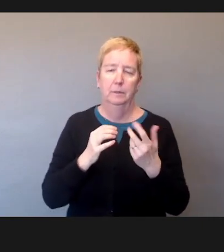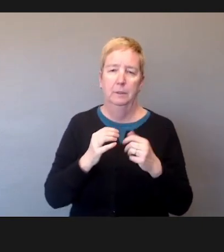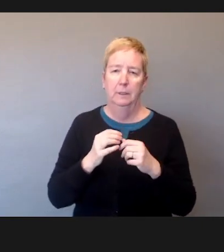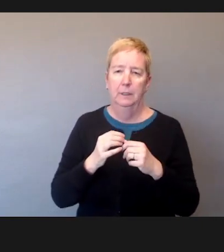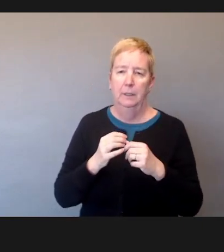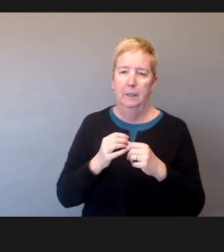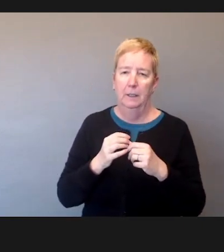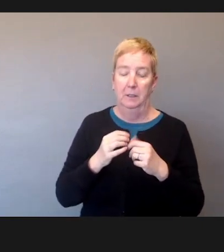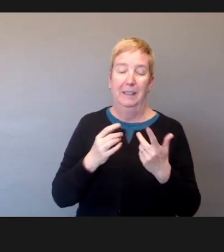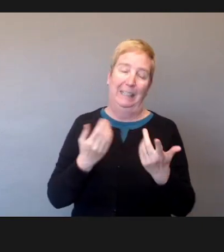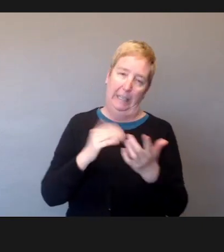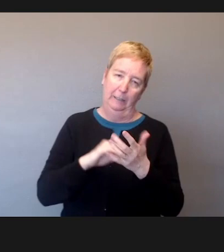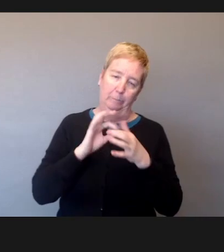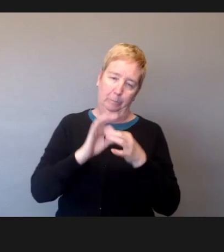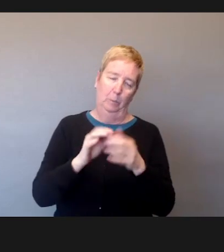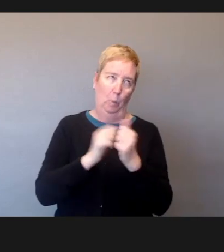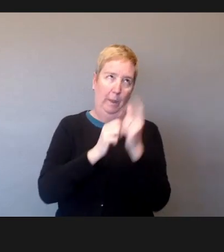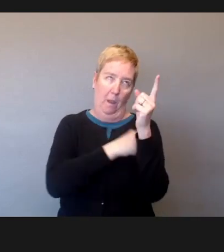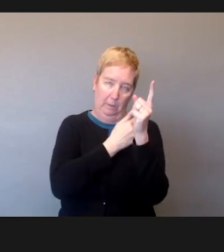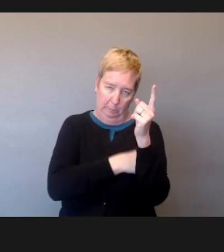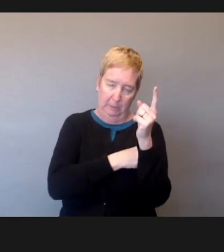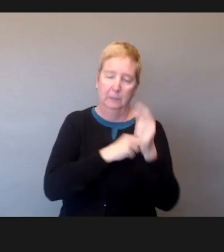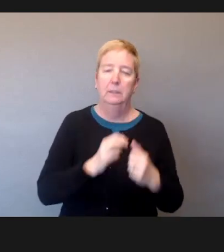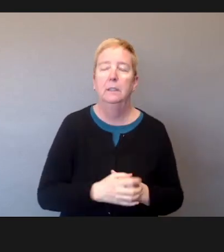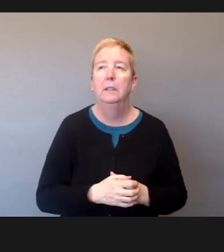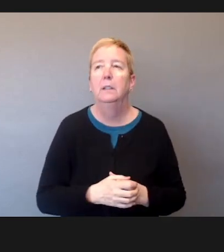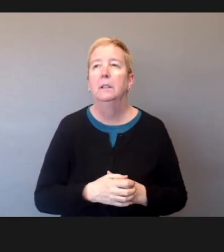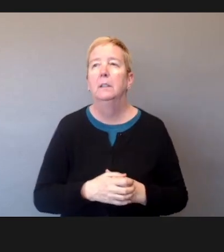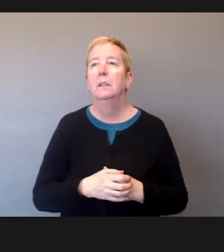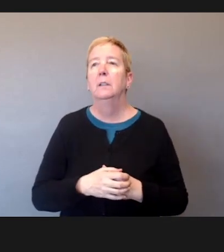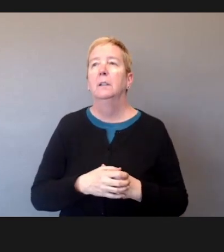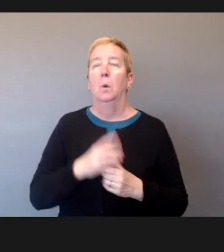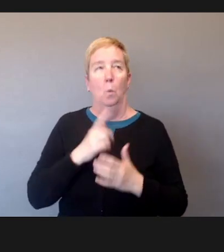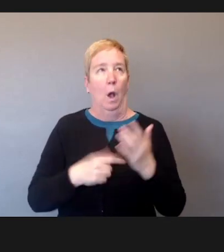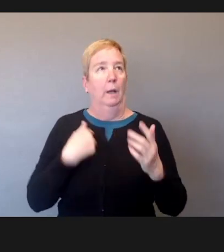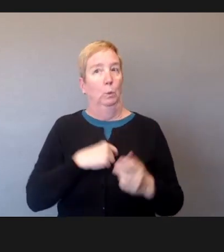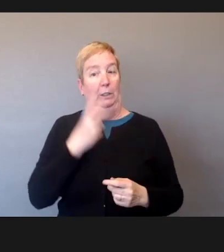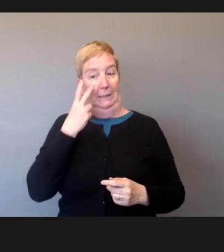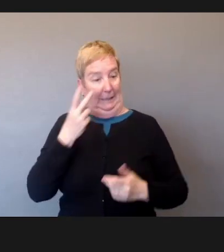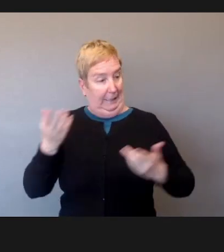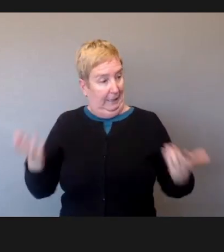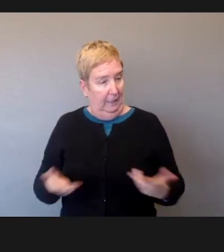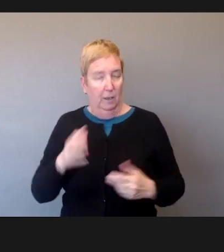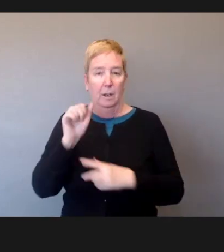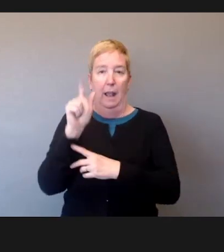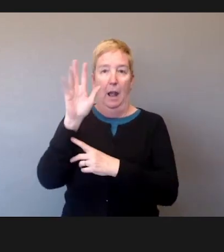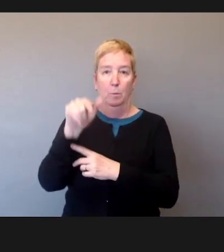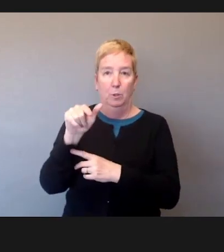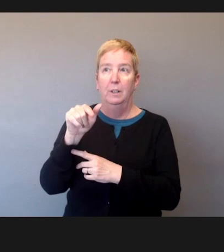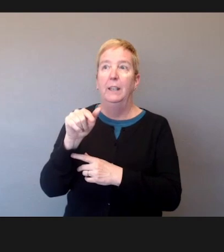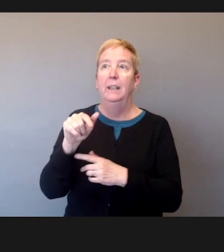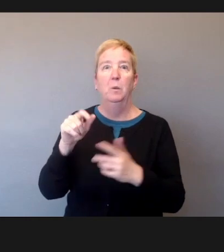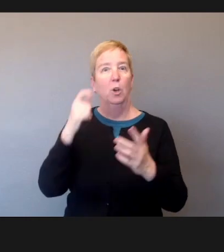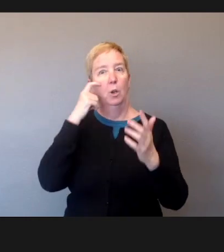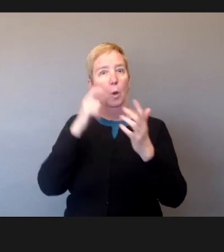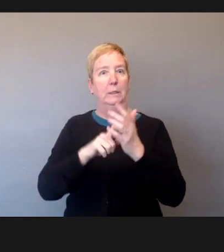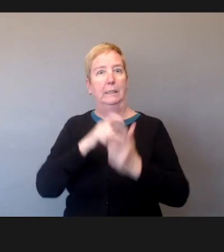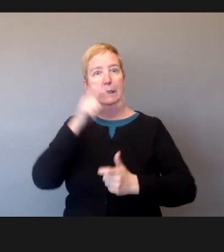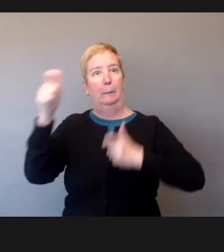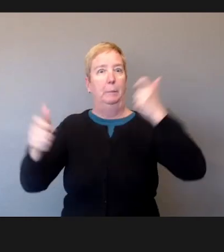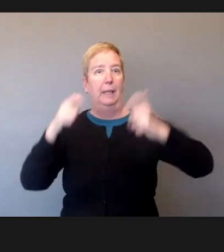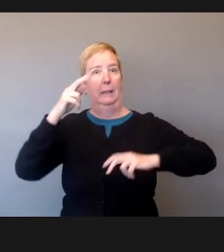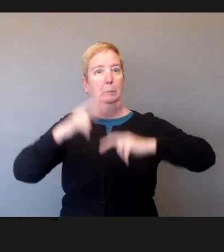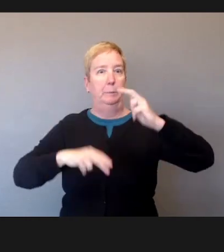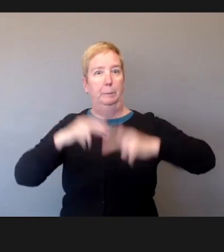conversation about hospitals, about what we're obviously seeing in Albuquerque, some of the first big building cranes in a long time that have been